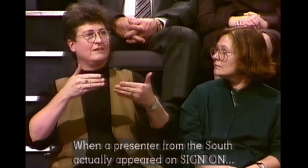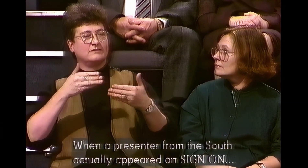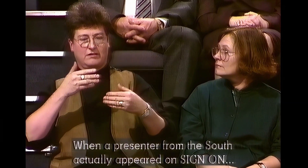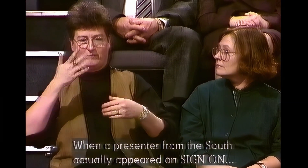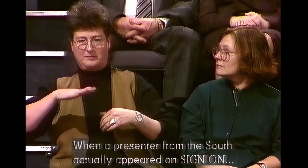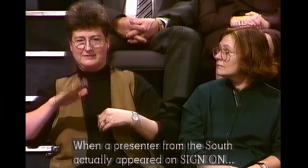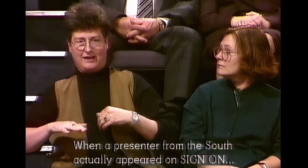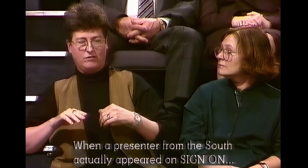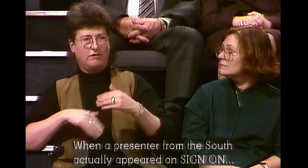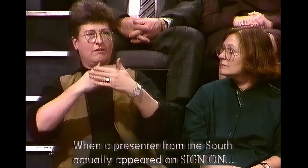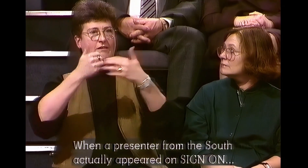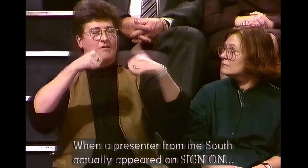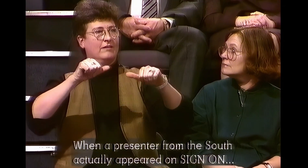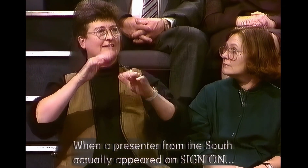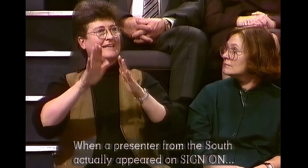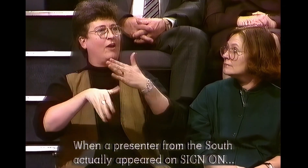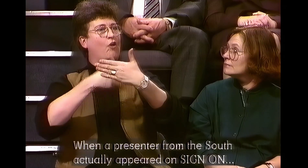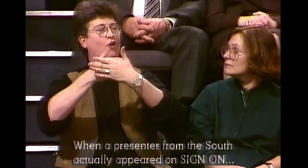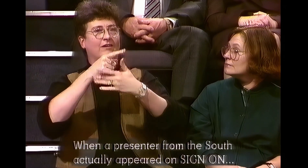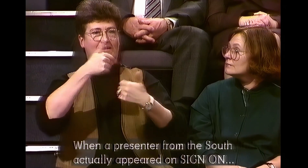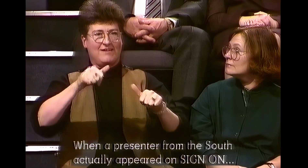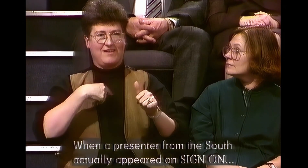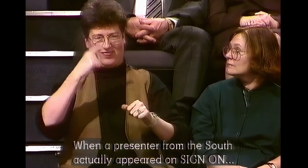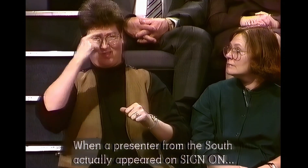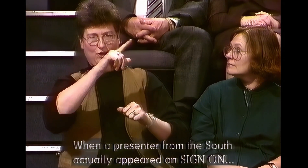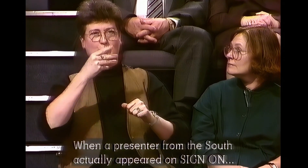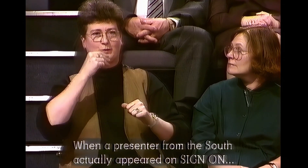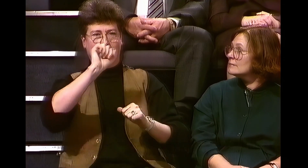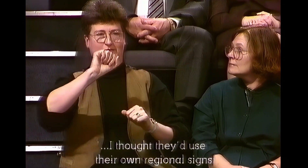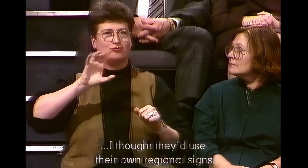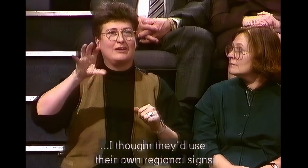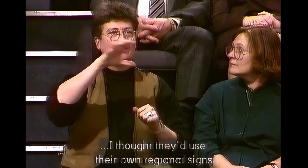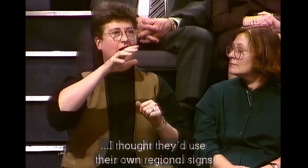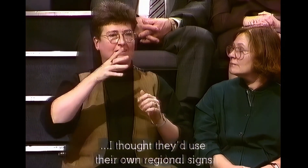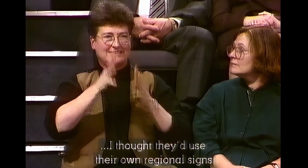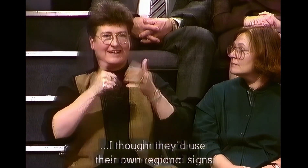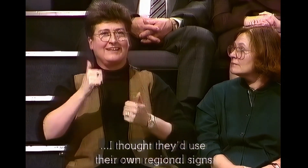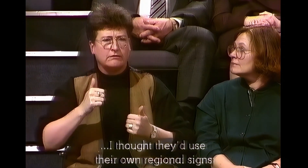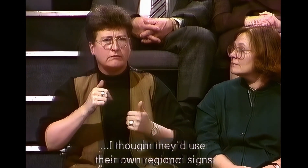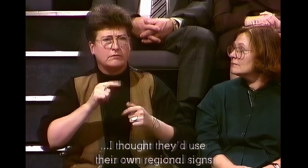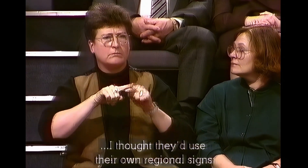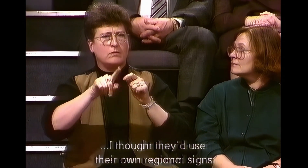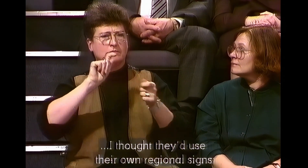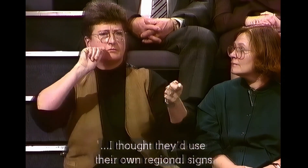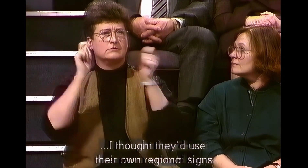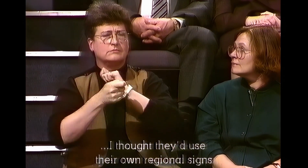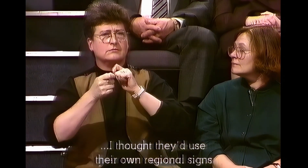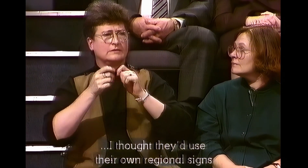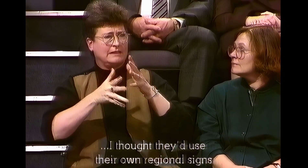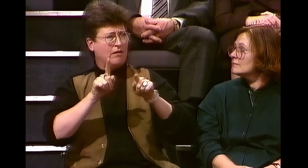When a presenter from the south actually appeared on Sign On, I thought they would be using their own regional signs. But